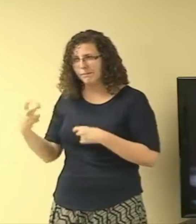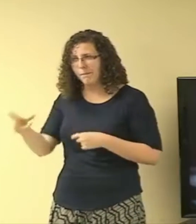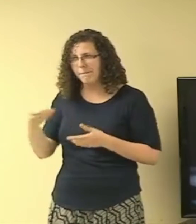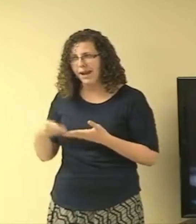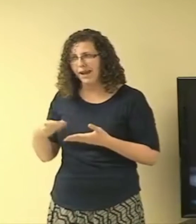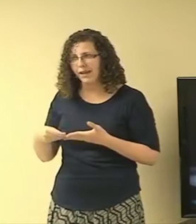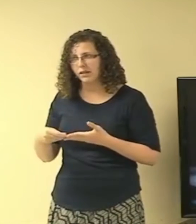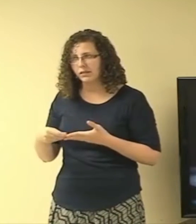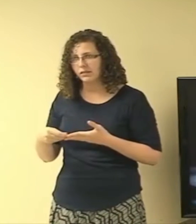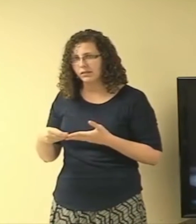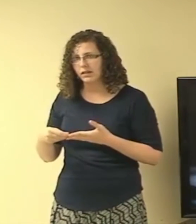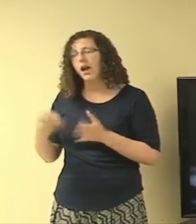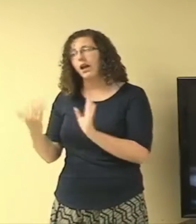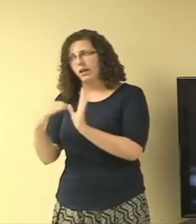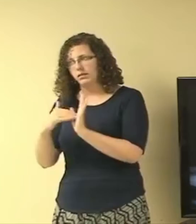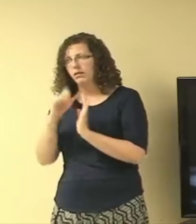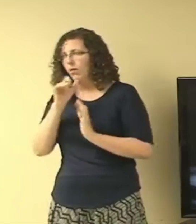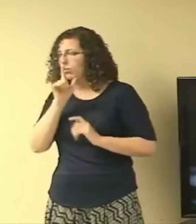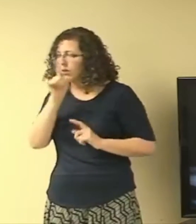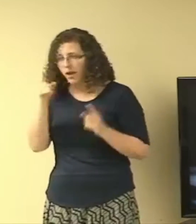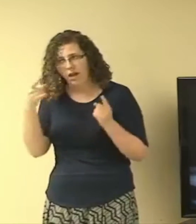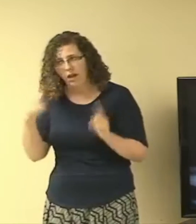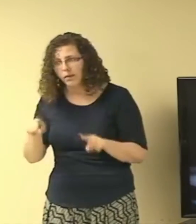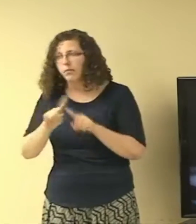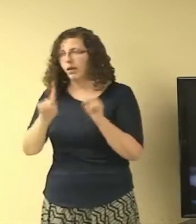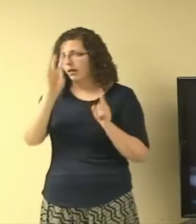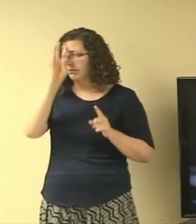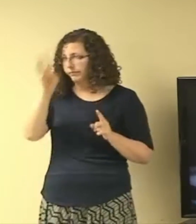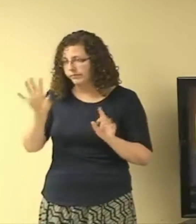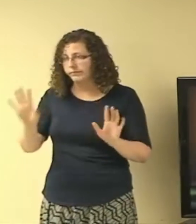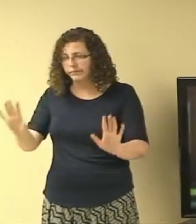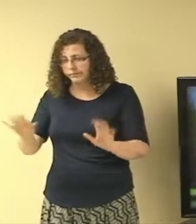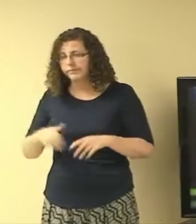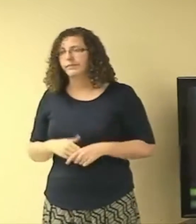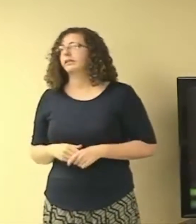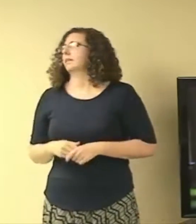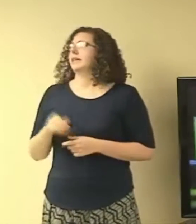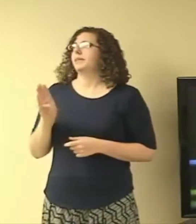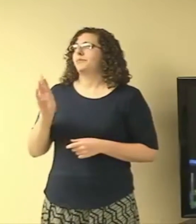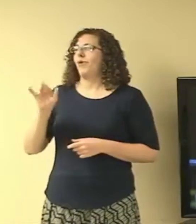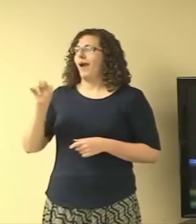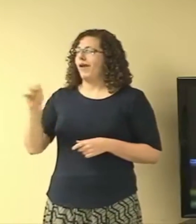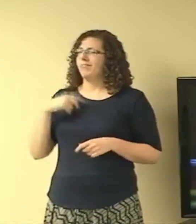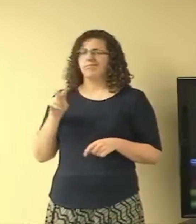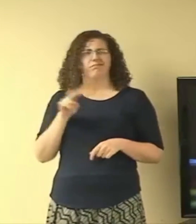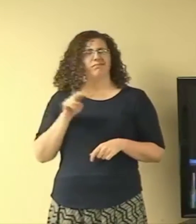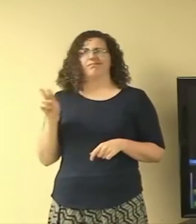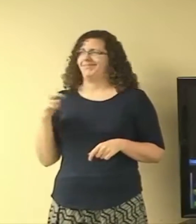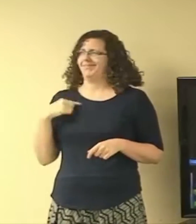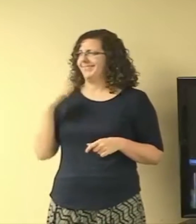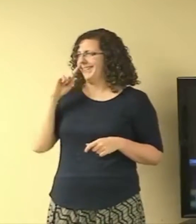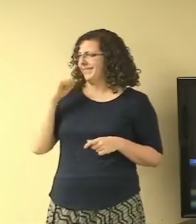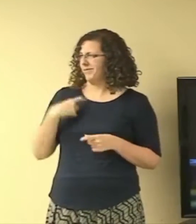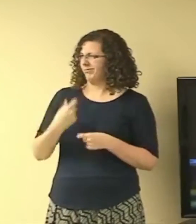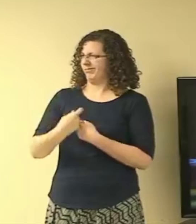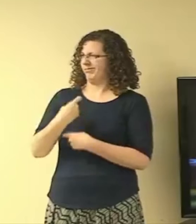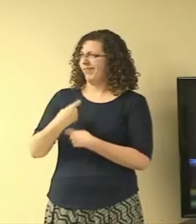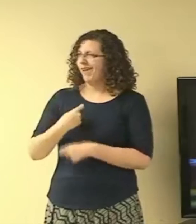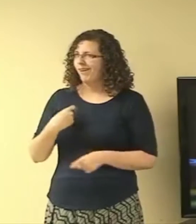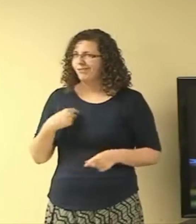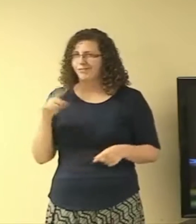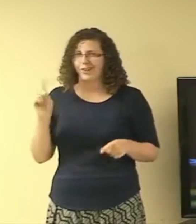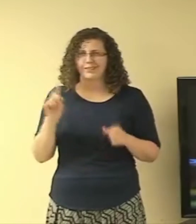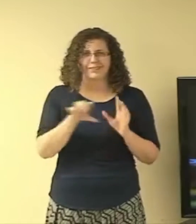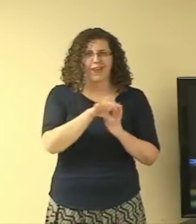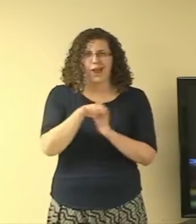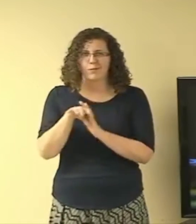Now, he would never really do this, but it's a good example. And so, I mean, Brian kind of looks around, thinks there's a joke. Somebody at the church is playing a joke on him. He's looking for the camera where